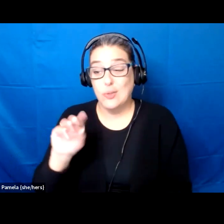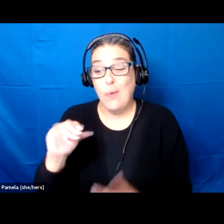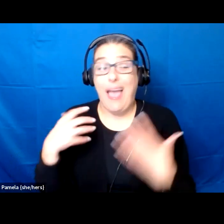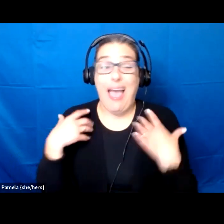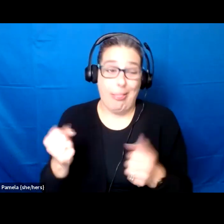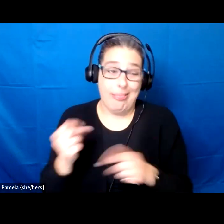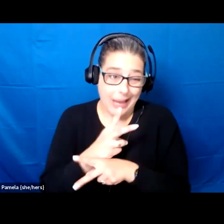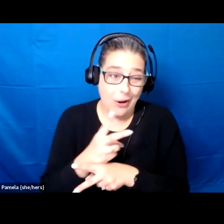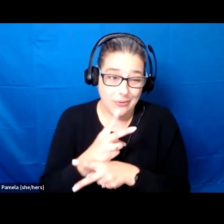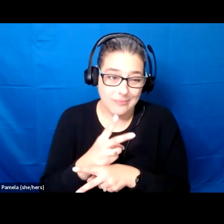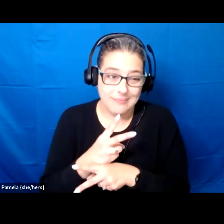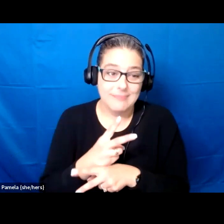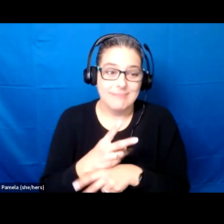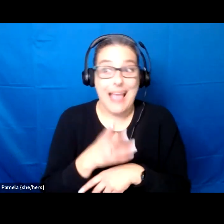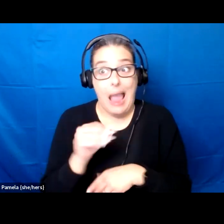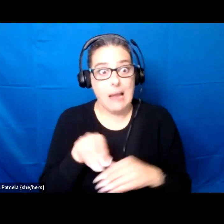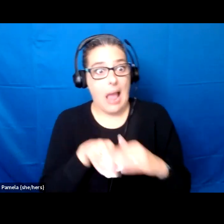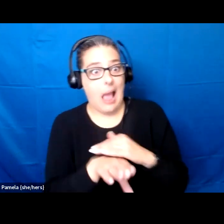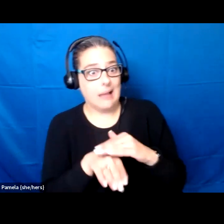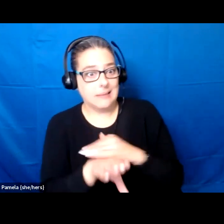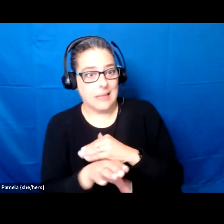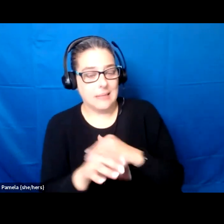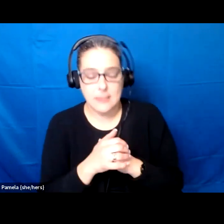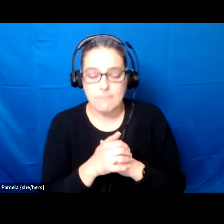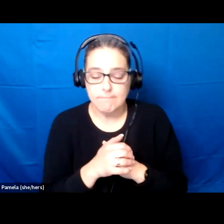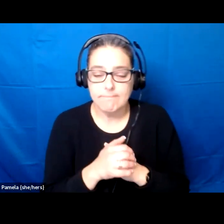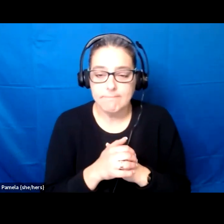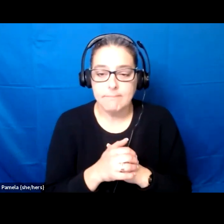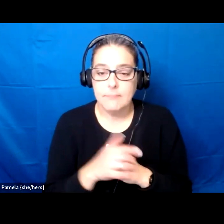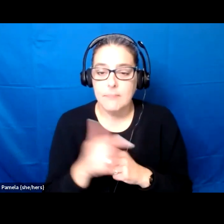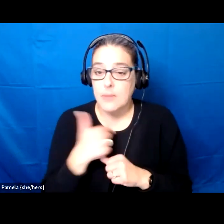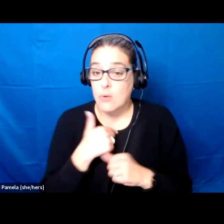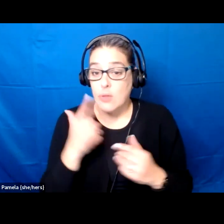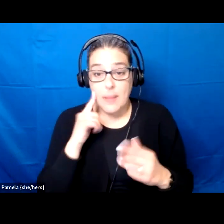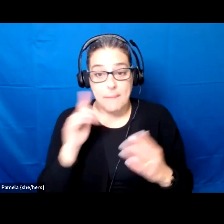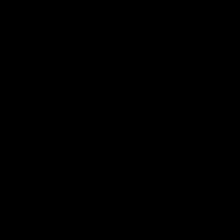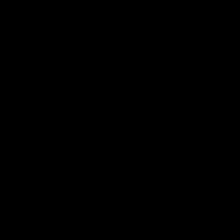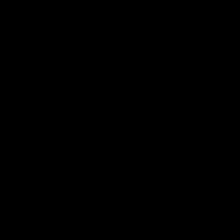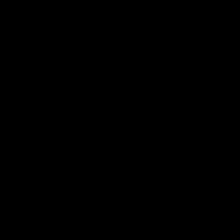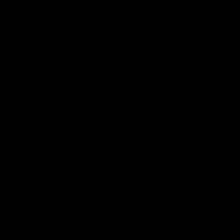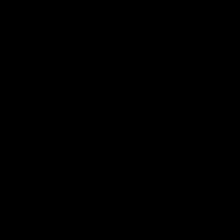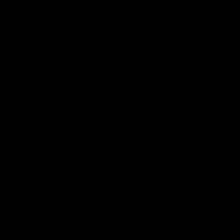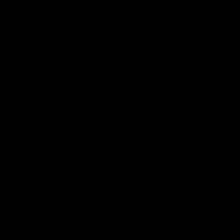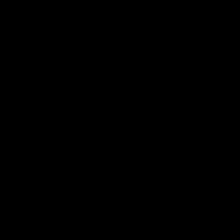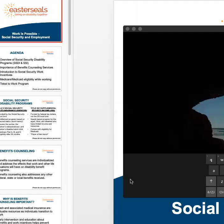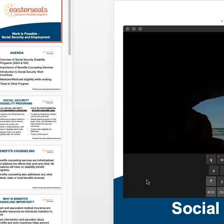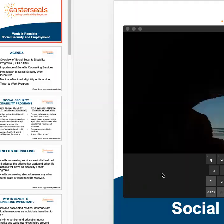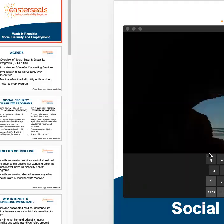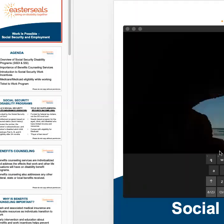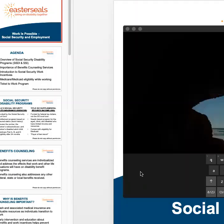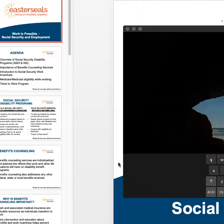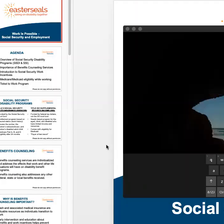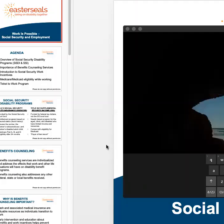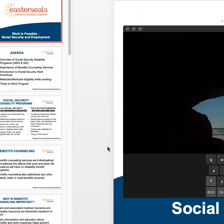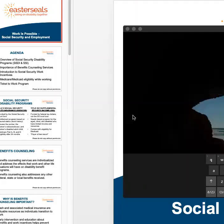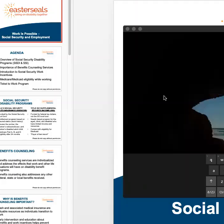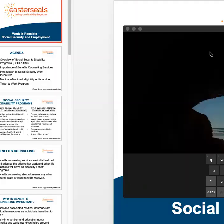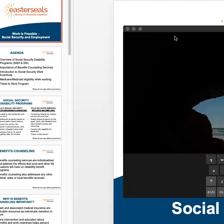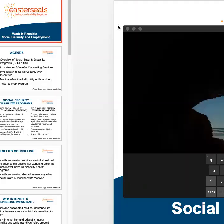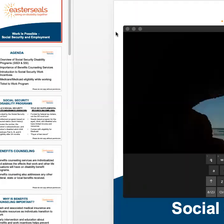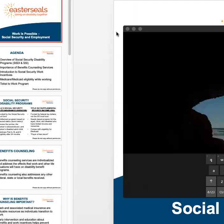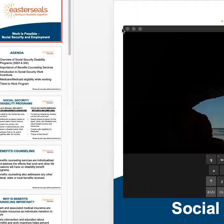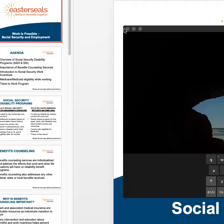healthcare today. And so I want to go ahead and share my screen here so you can